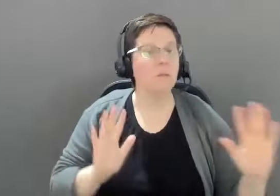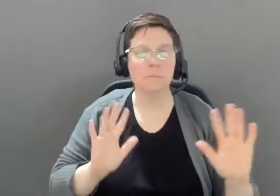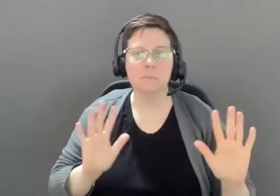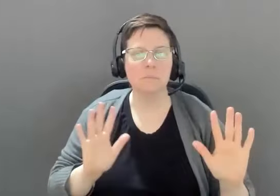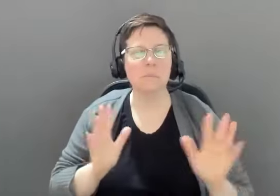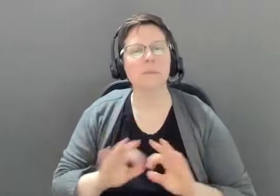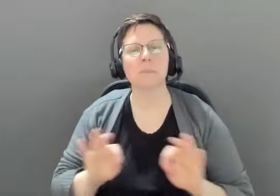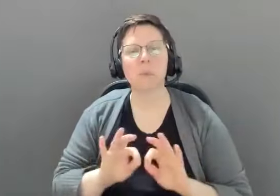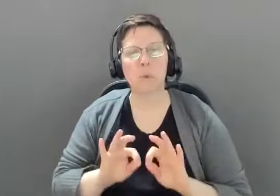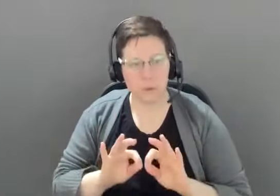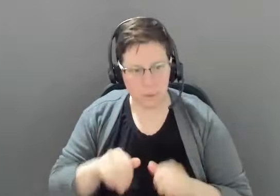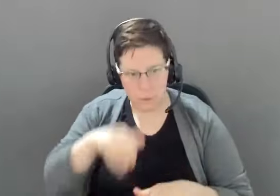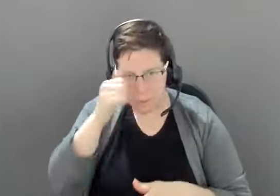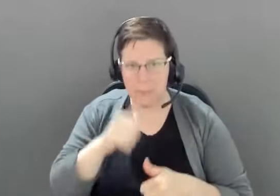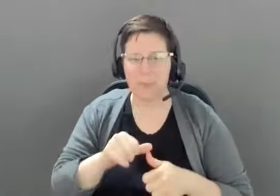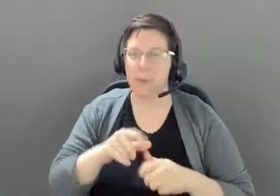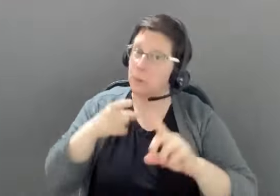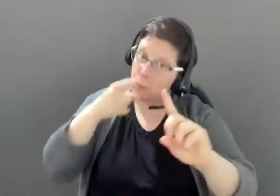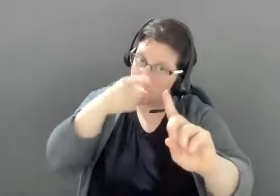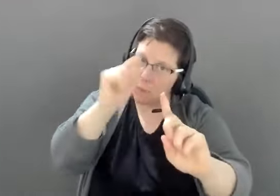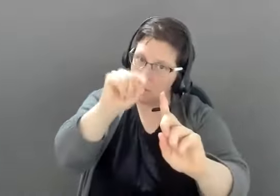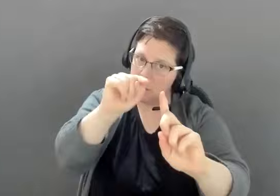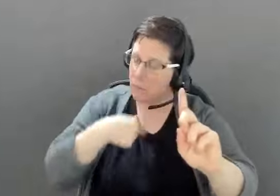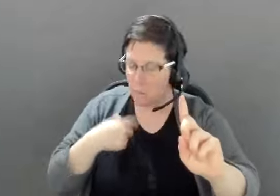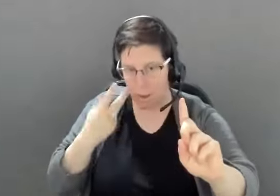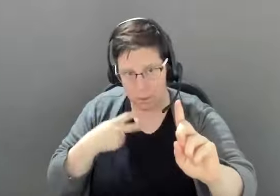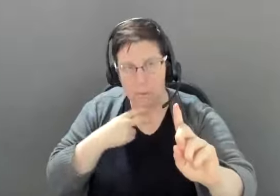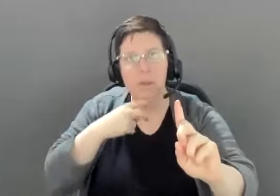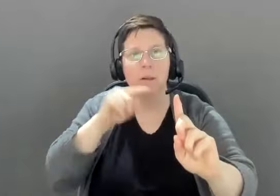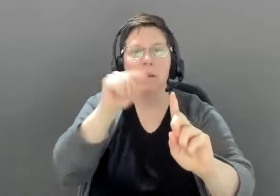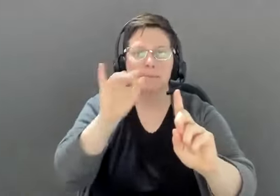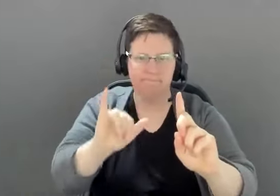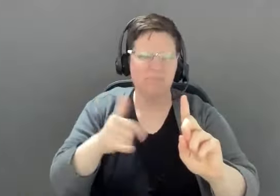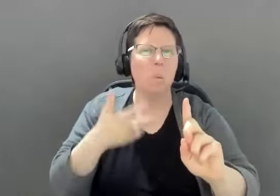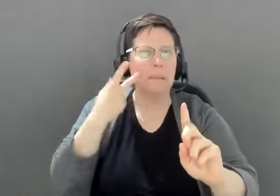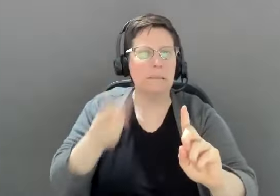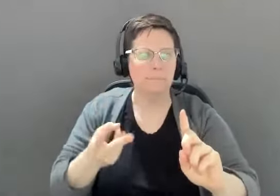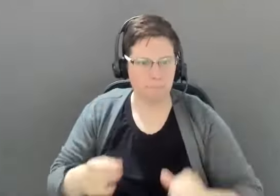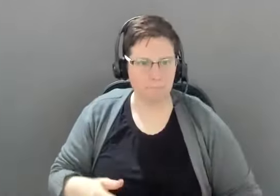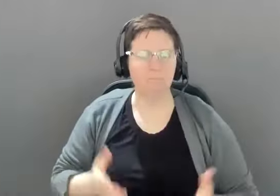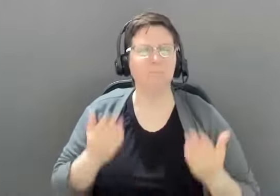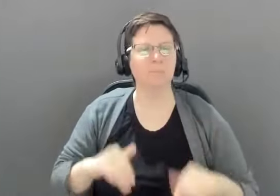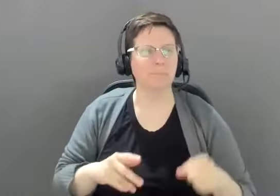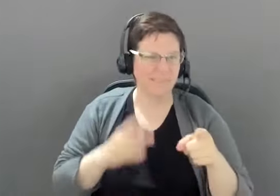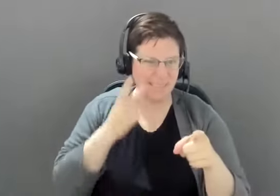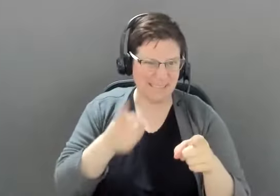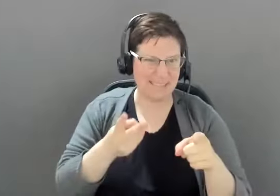these things on this slide were why we were very, very successful. And on the next slide, I've given a brief outline